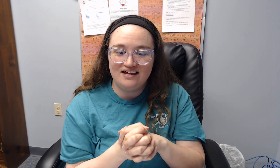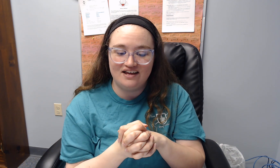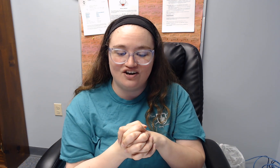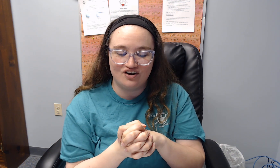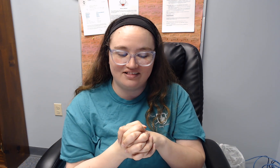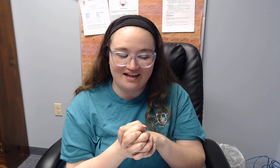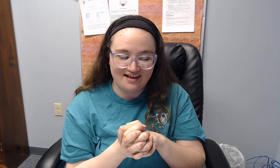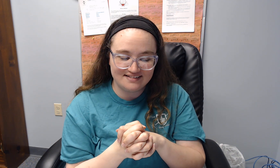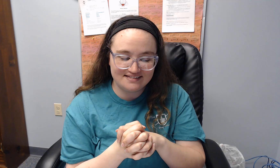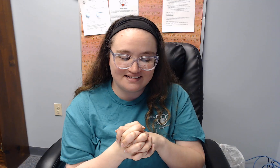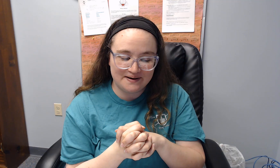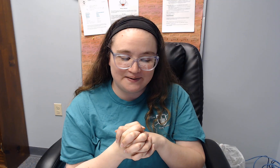our class.